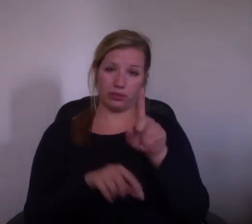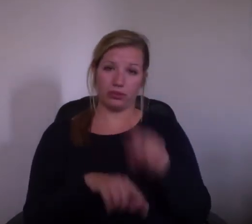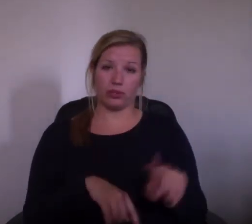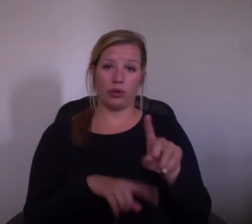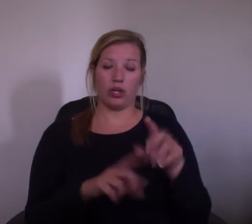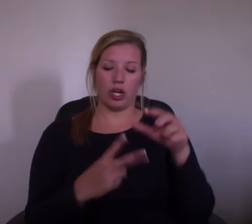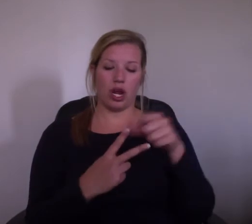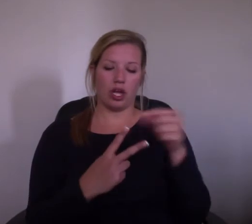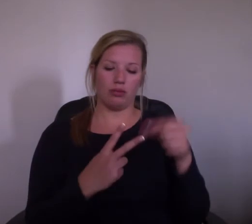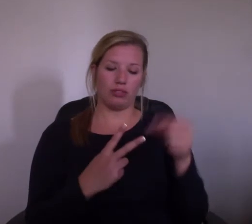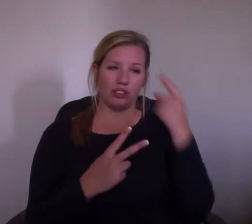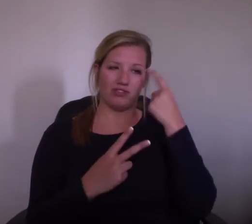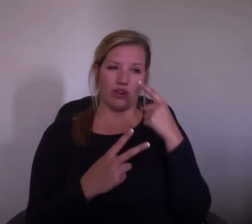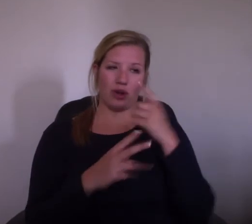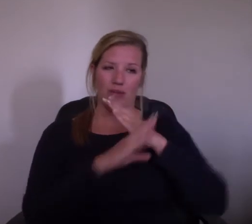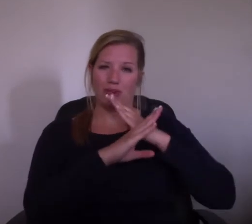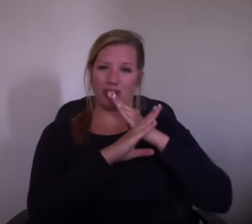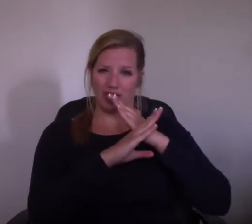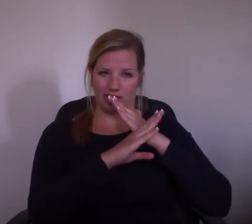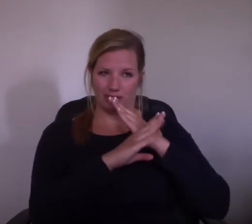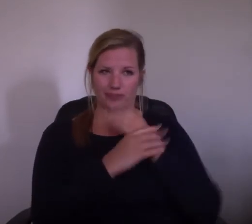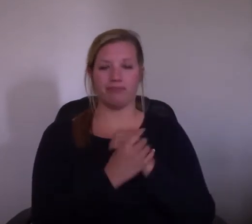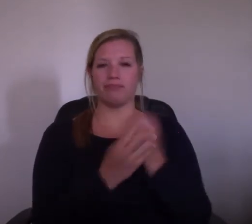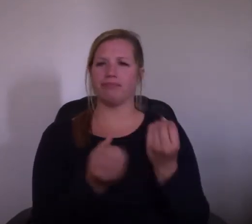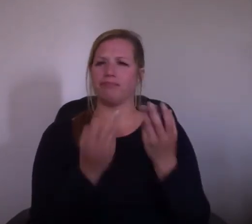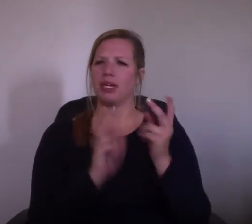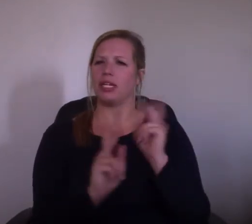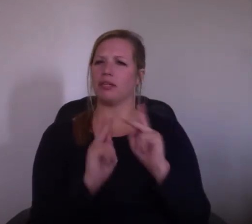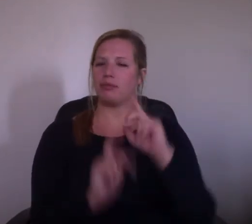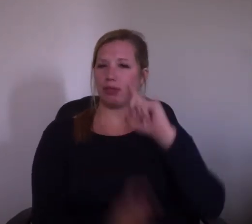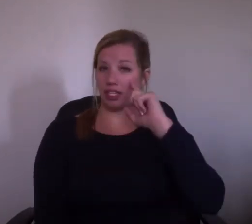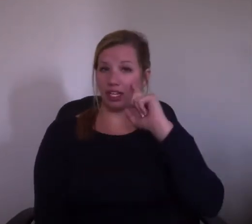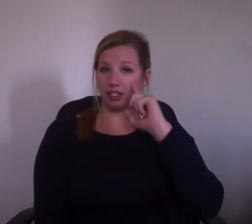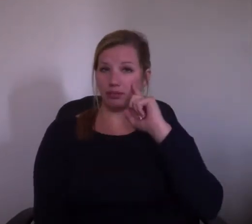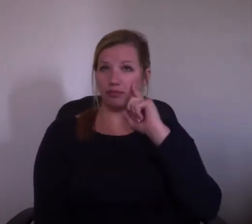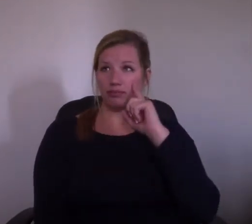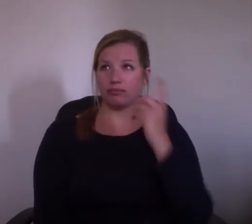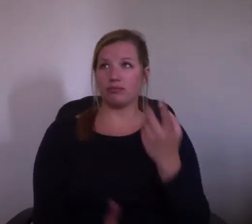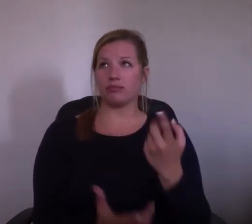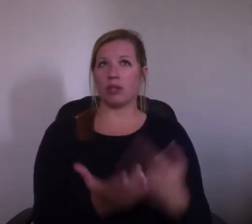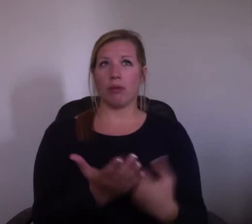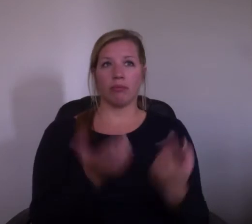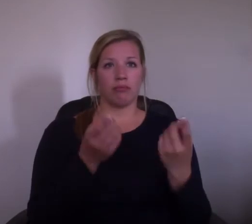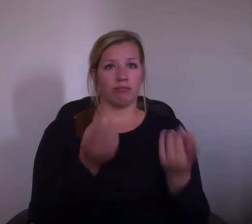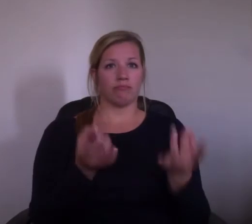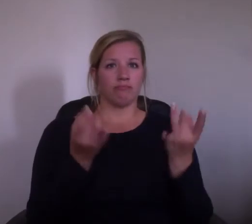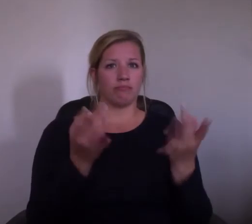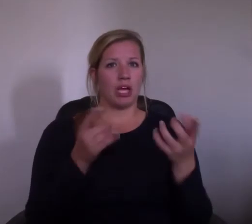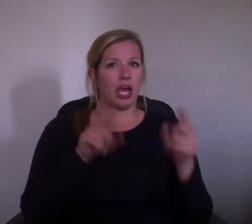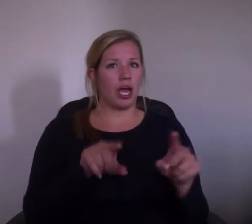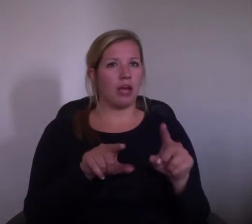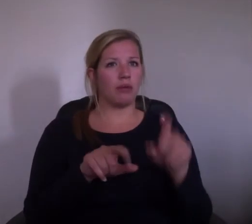protection. Many people instinctively think that when something bad happens, they're supposed to immediately evacuate, and that's